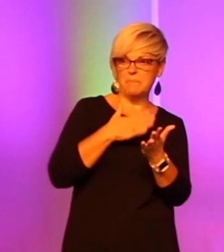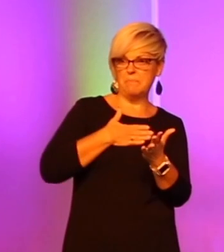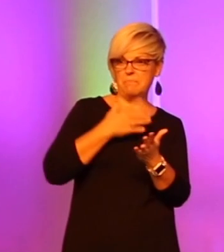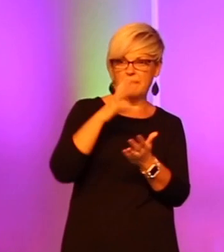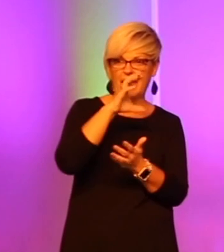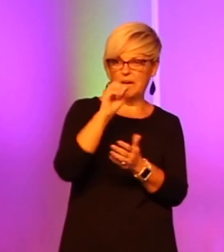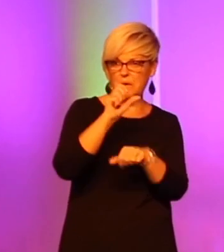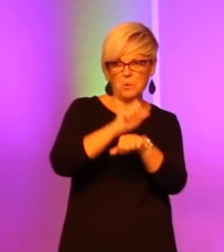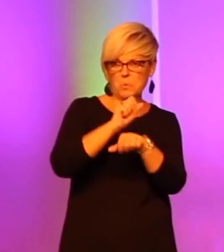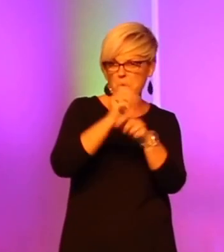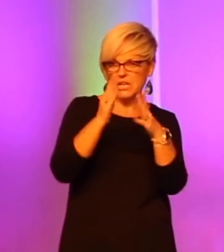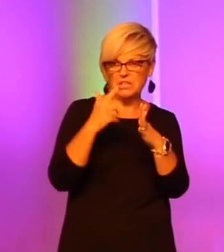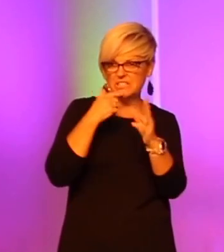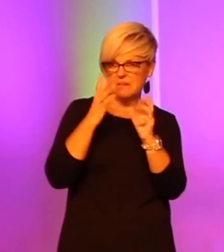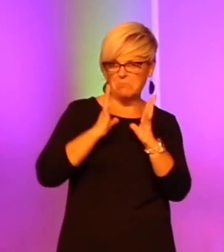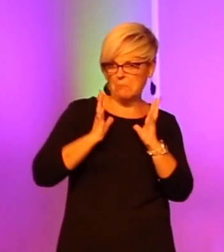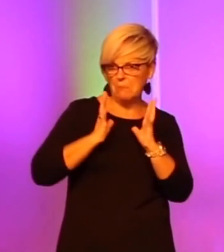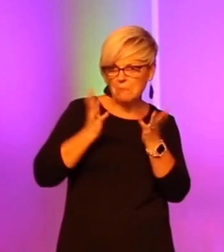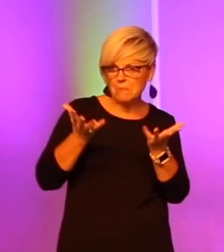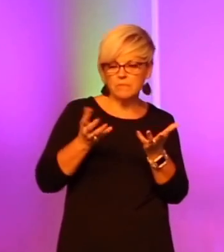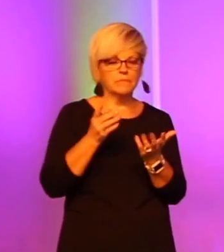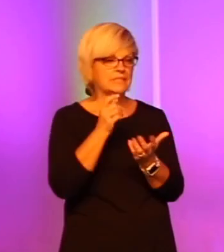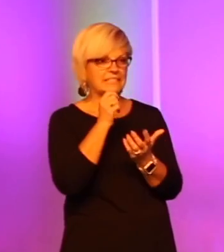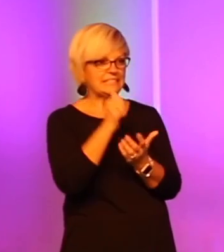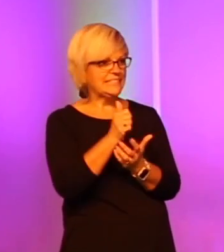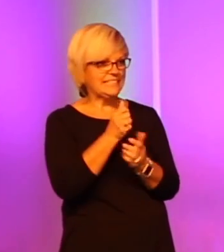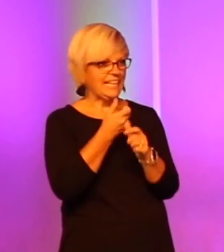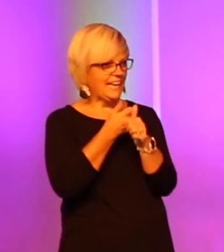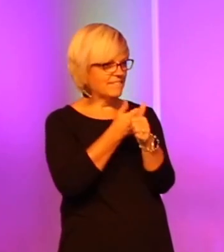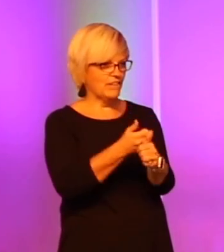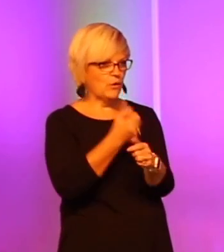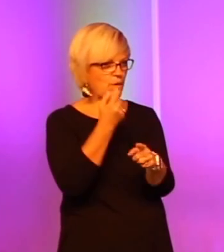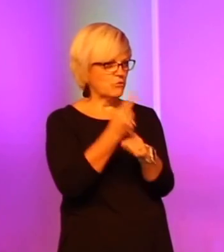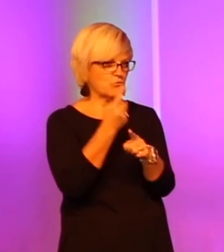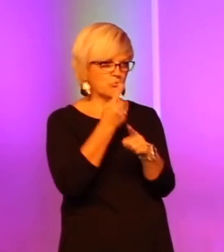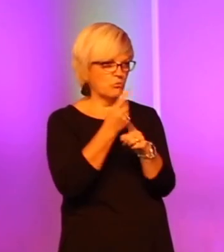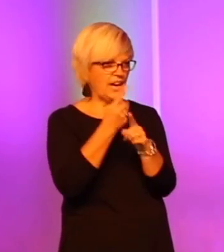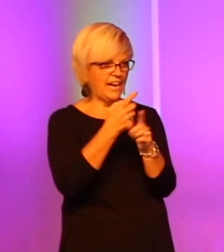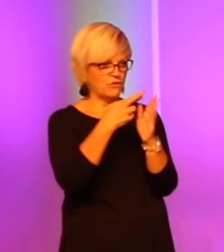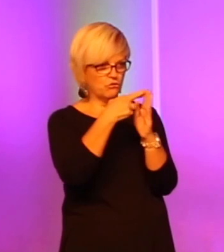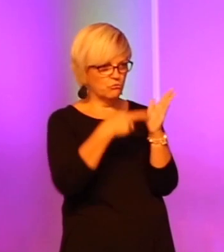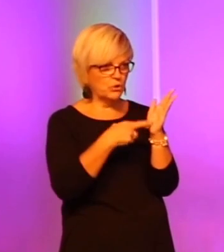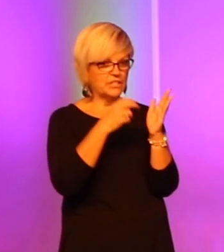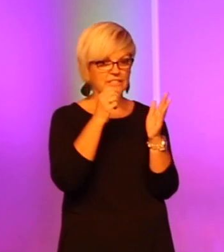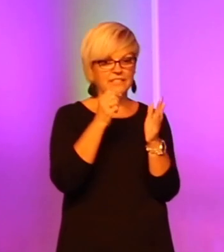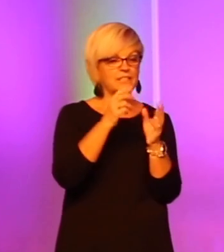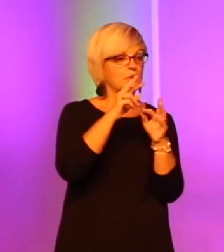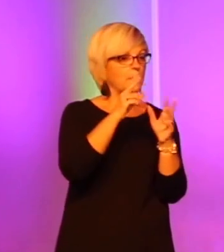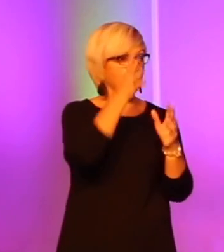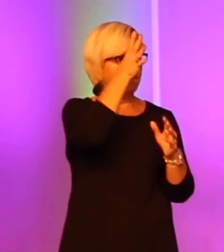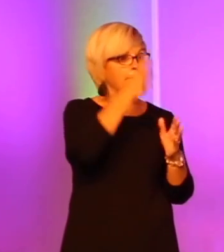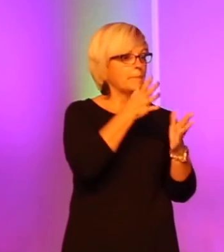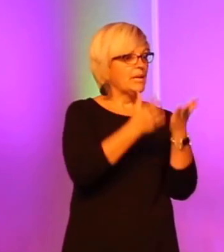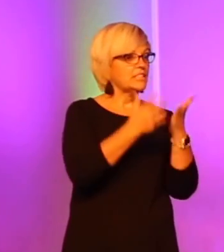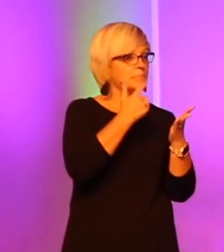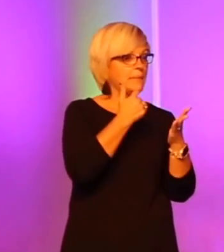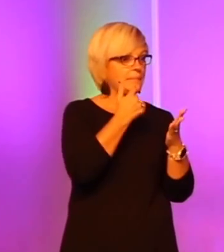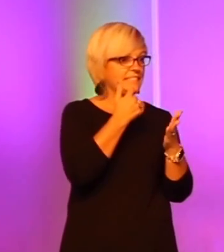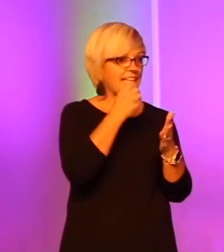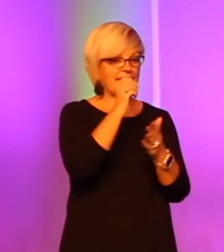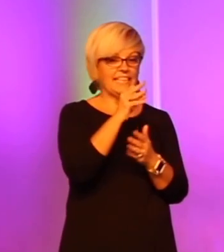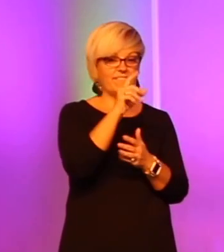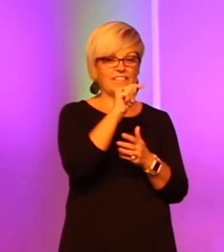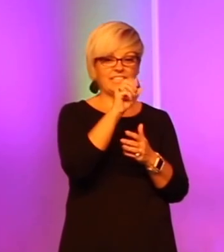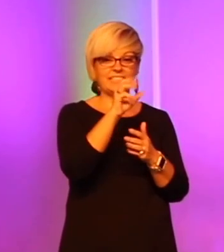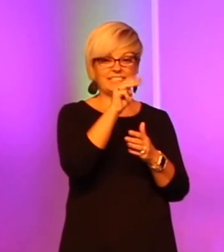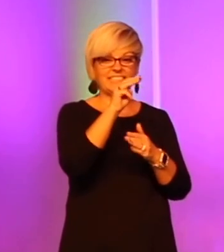ethical, right? I don't care what they said. It doesn't matter. And it's like, your parents would say, if Tommy jumped off a bridge, would you do it too? And we don't